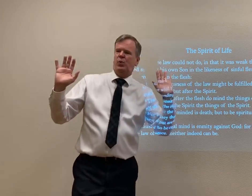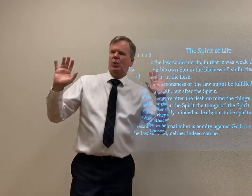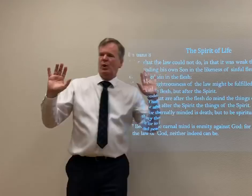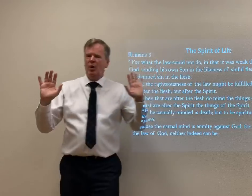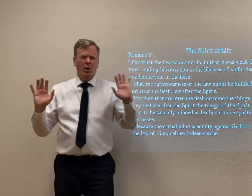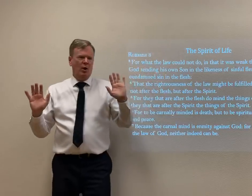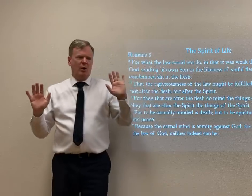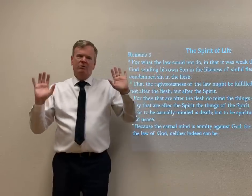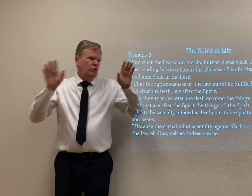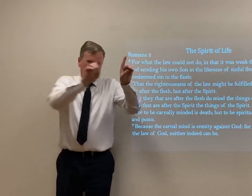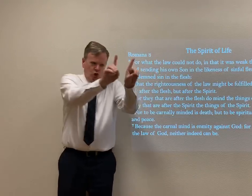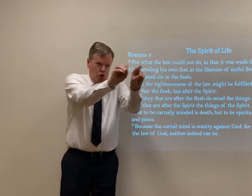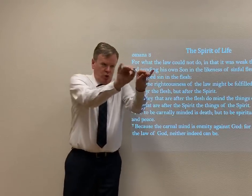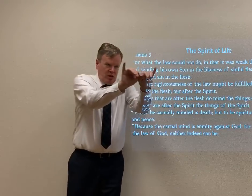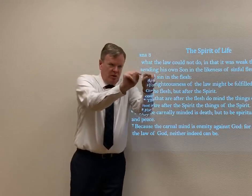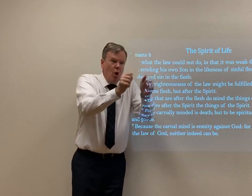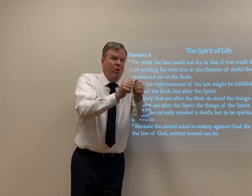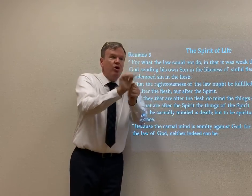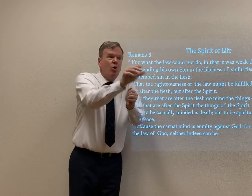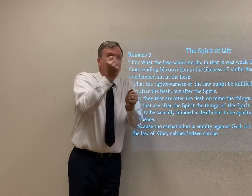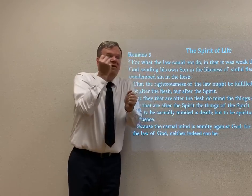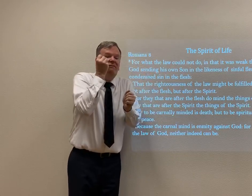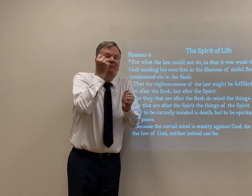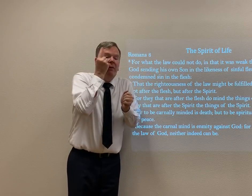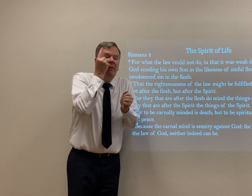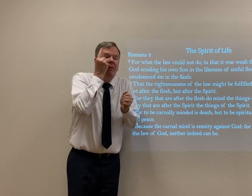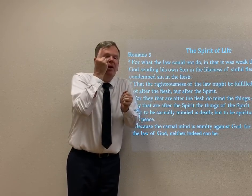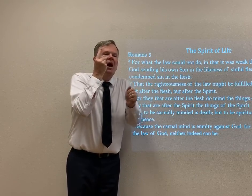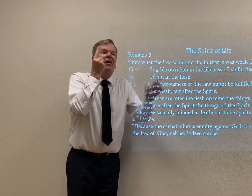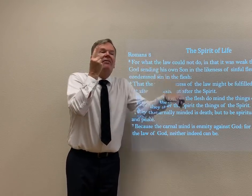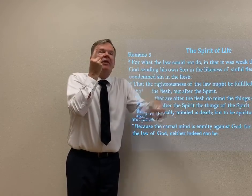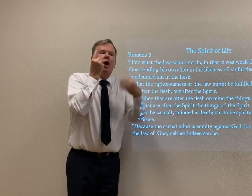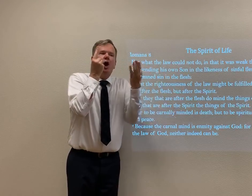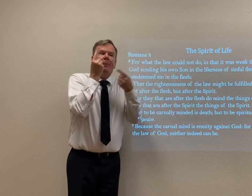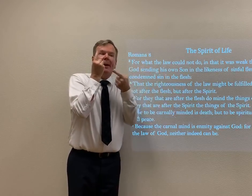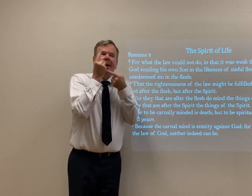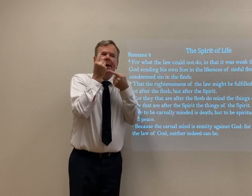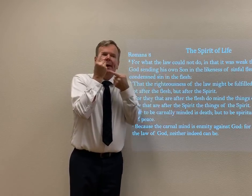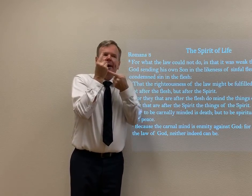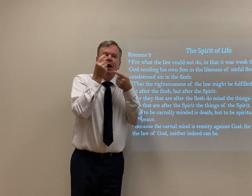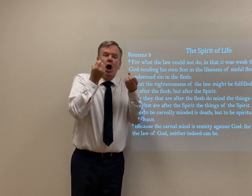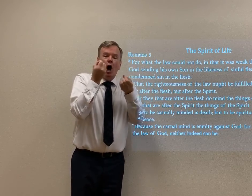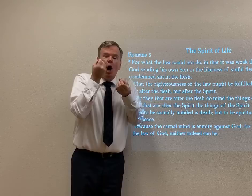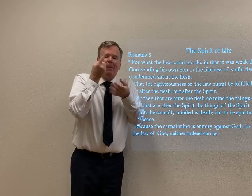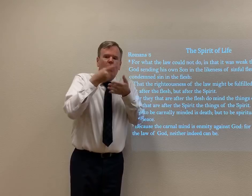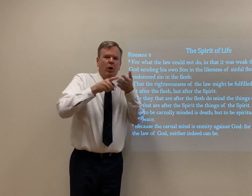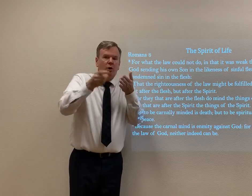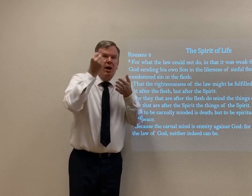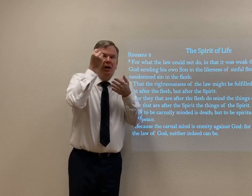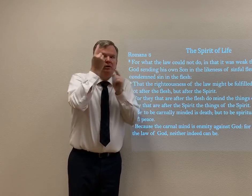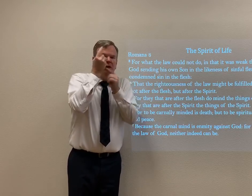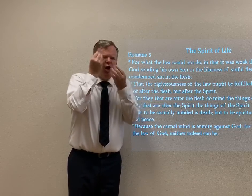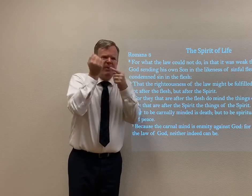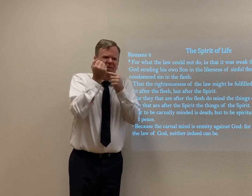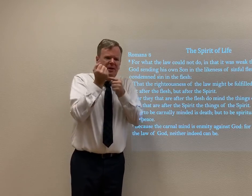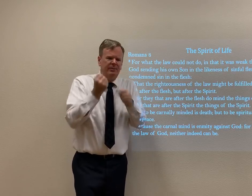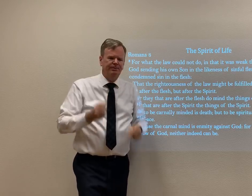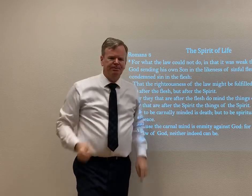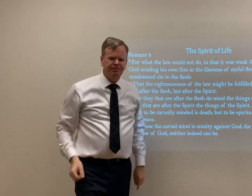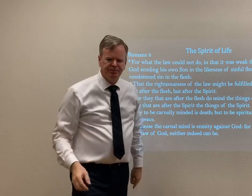Obedience is important. You have to act on it. Once you have that revelation, you then act on it. That's you obeying it